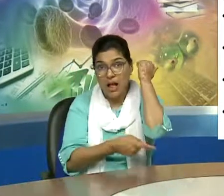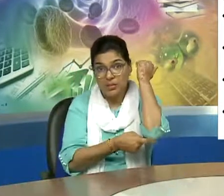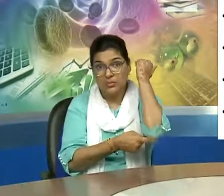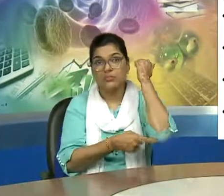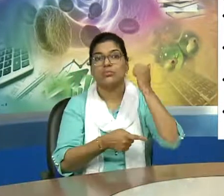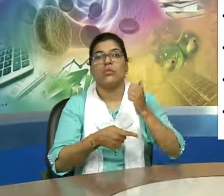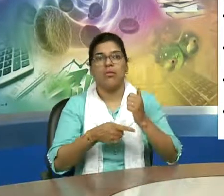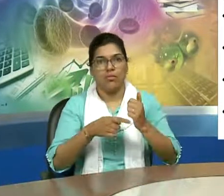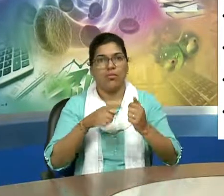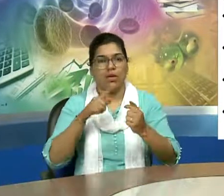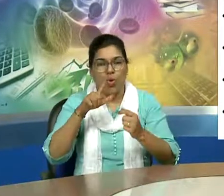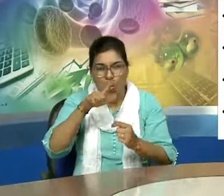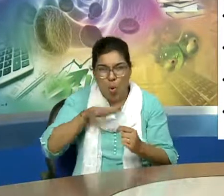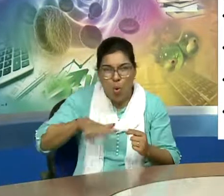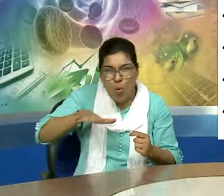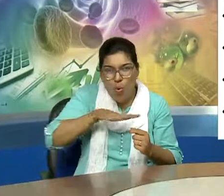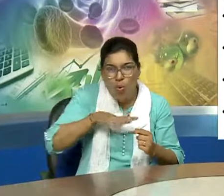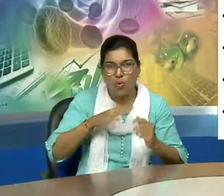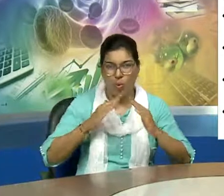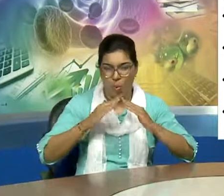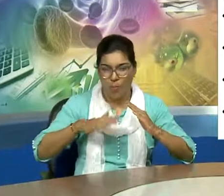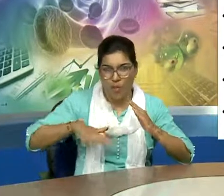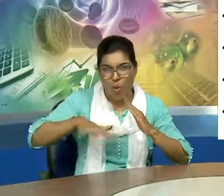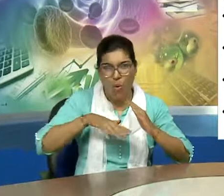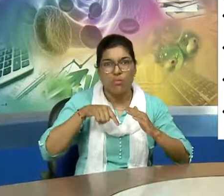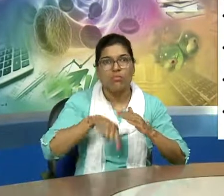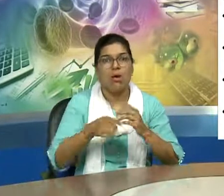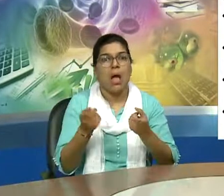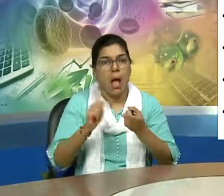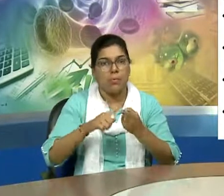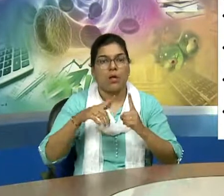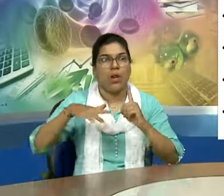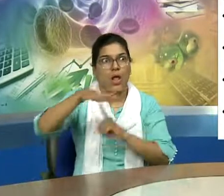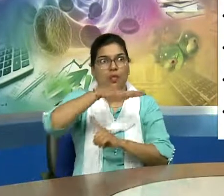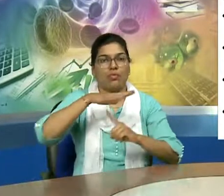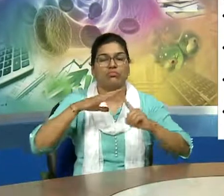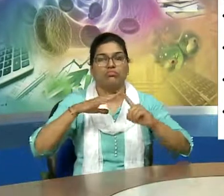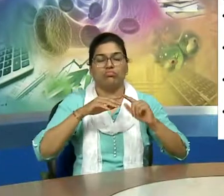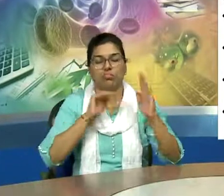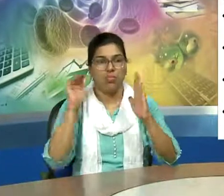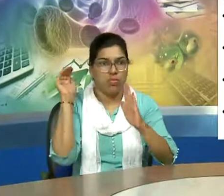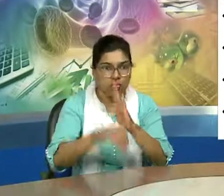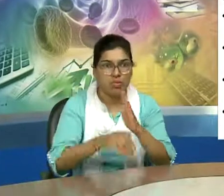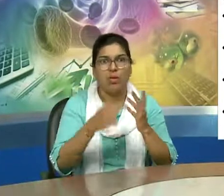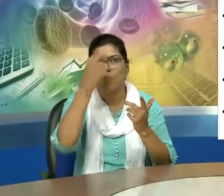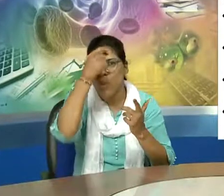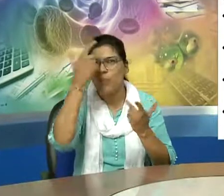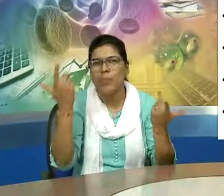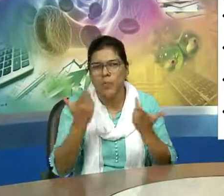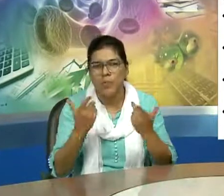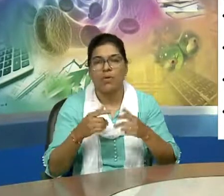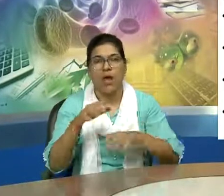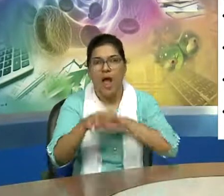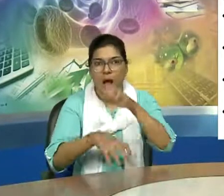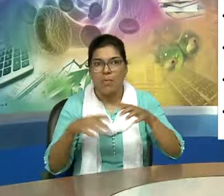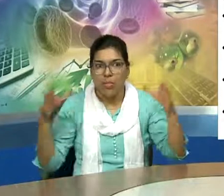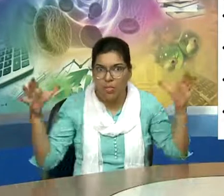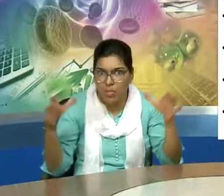villages moved towards cities. And we also understood about the local environmental